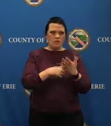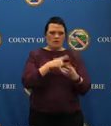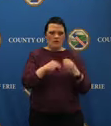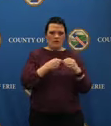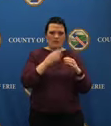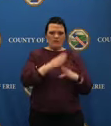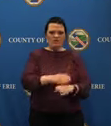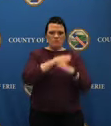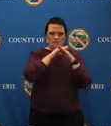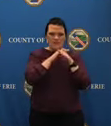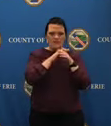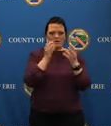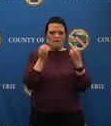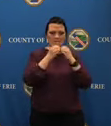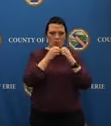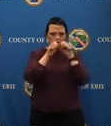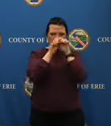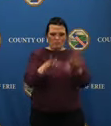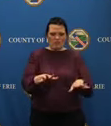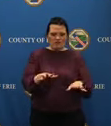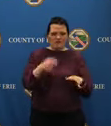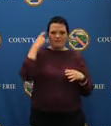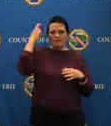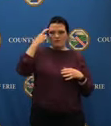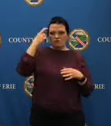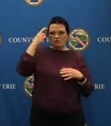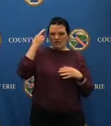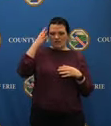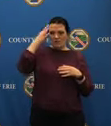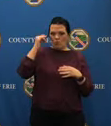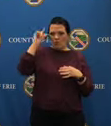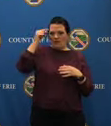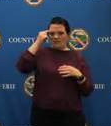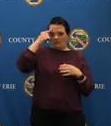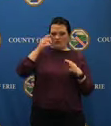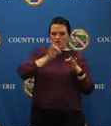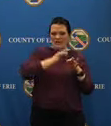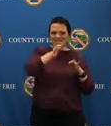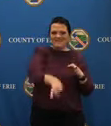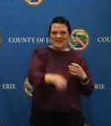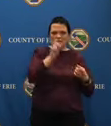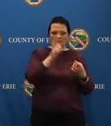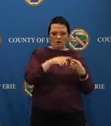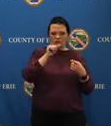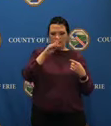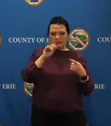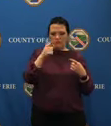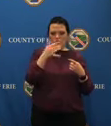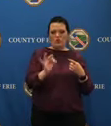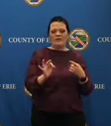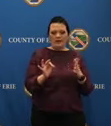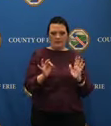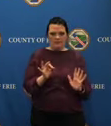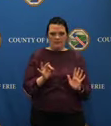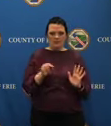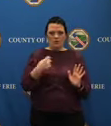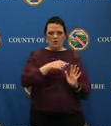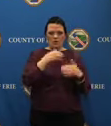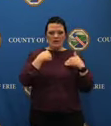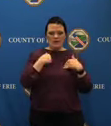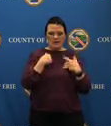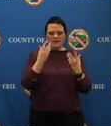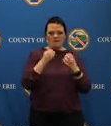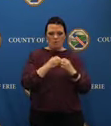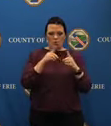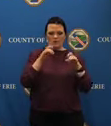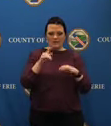the further community spread. There's a reason why the governor extended this until April 29th, I believe. We have additional test